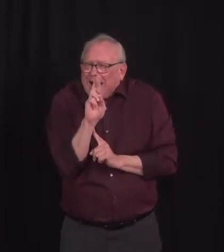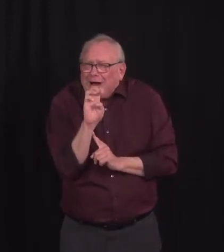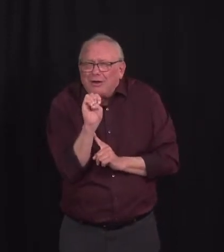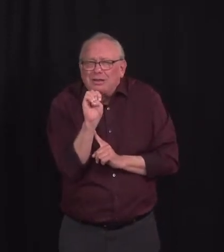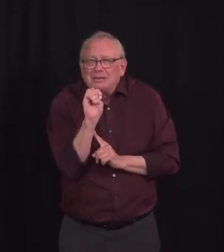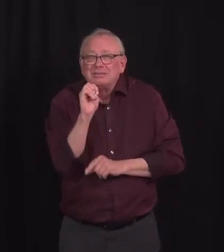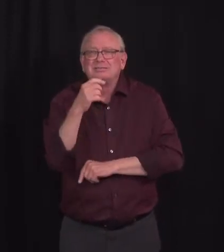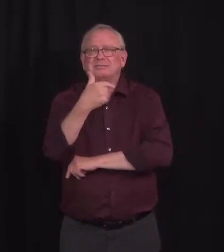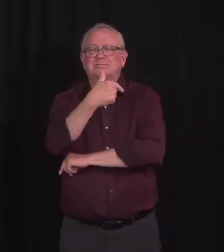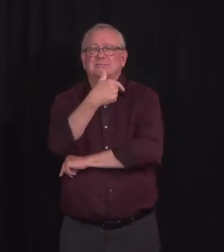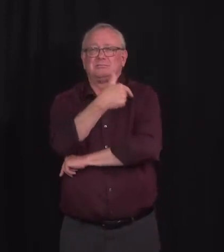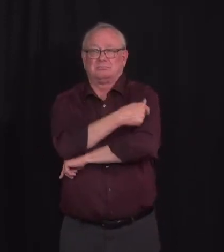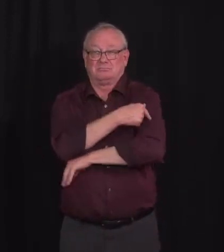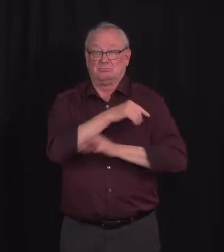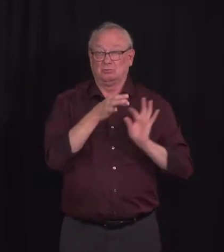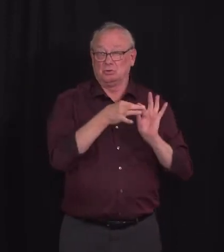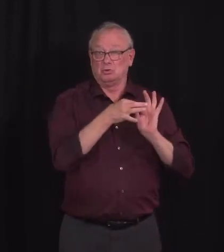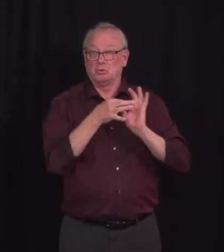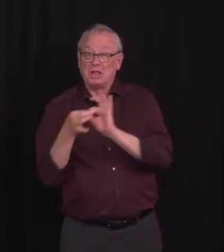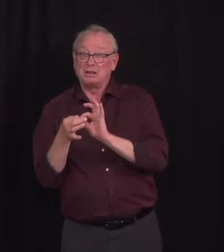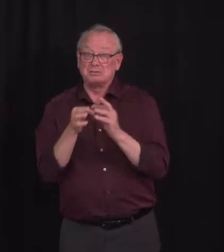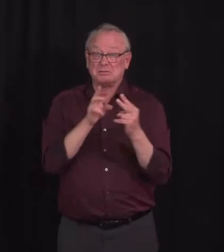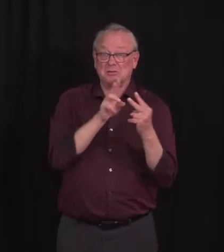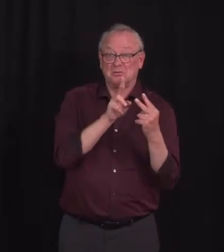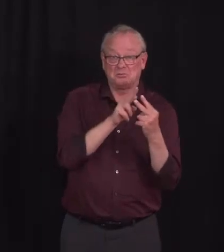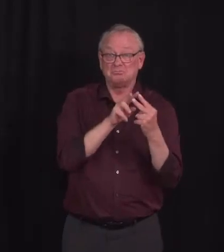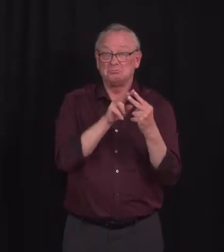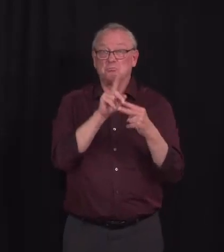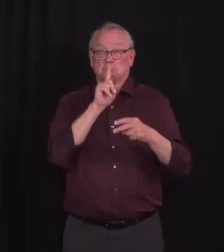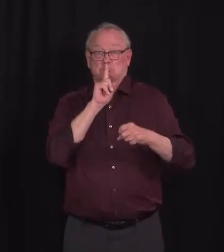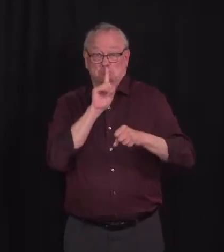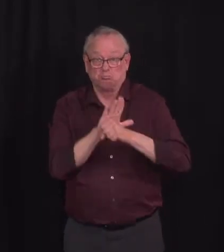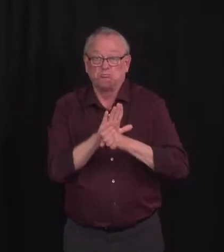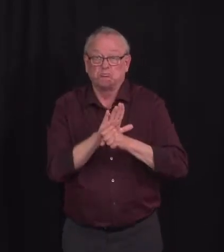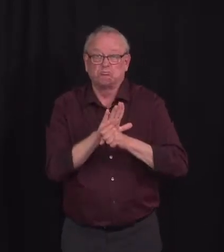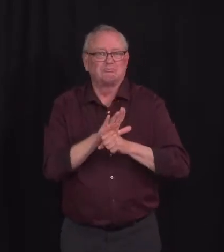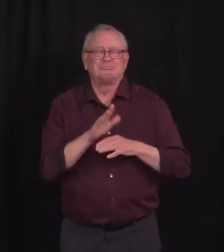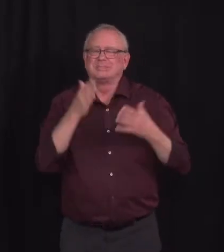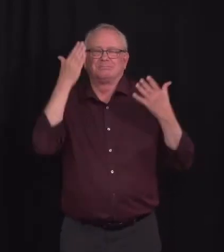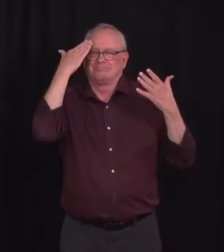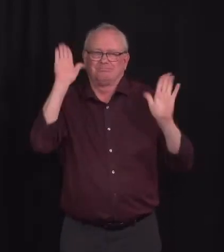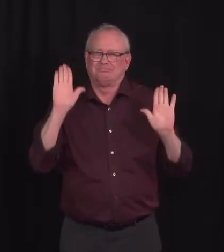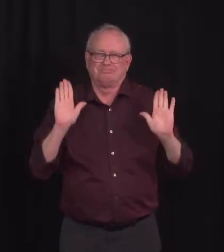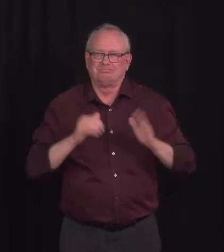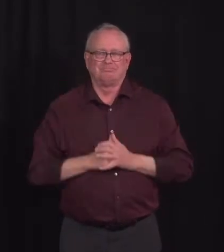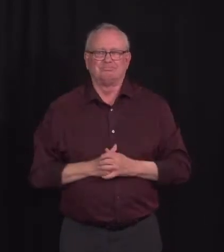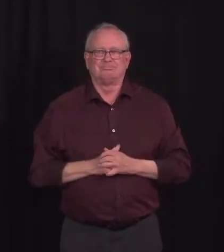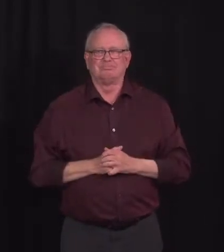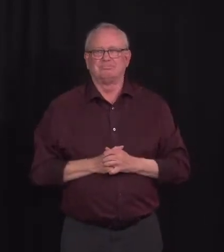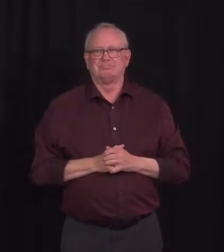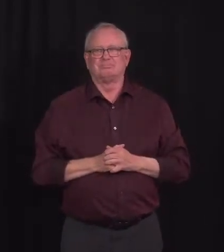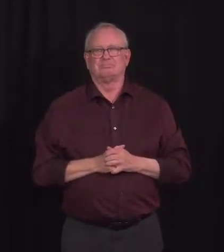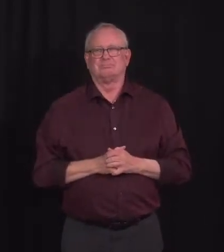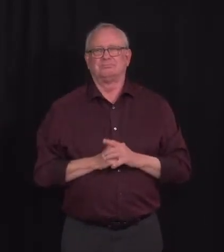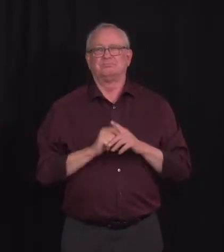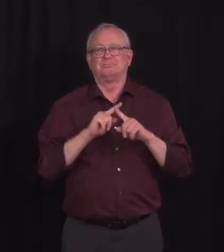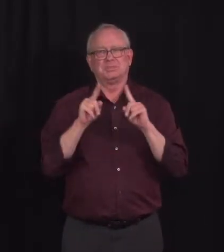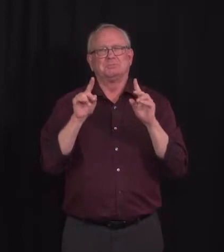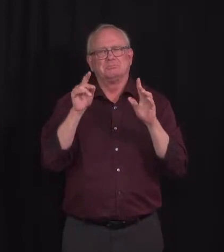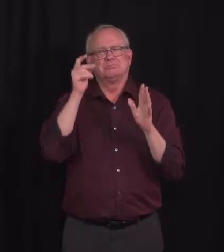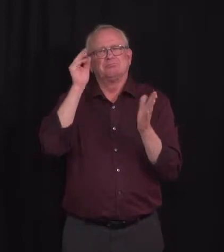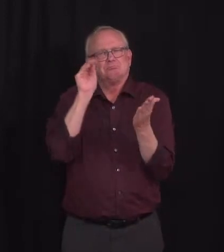reported instances and any COVID-19 vaccines, but all reports are being investigated to understand what